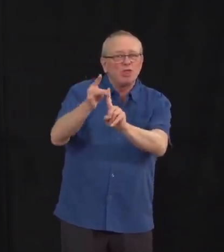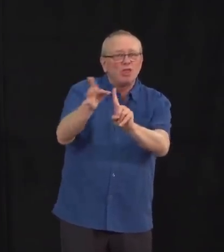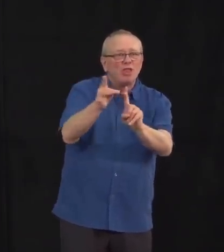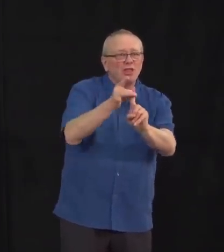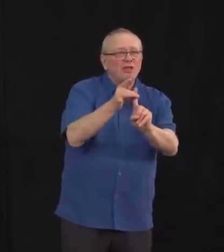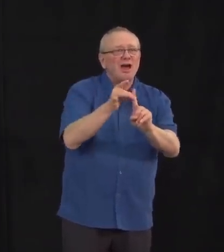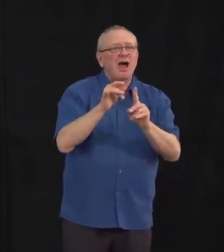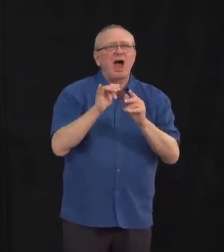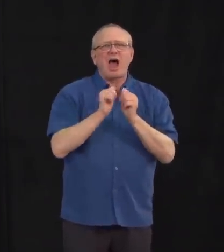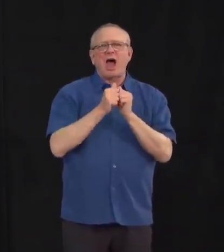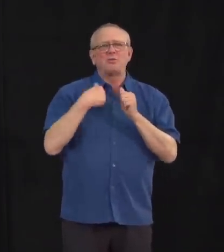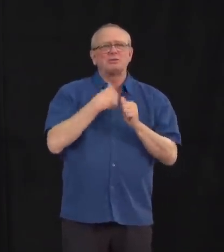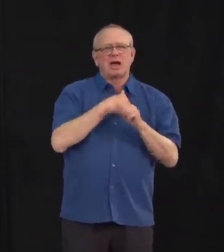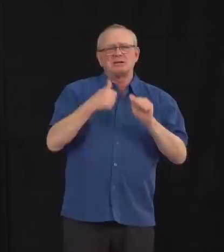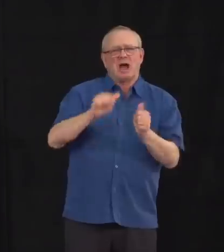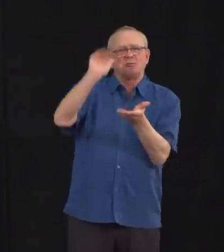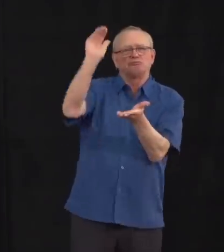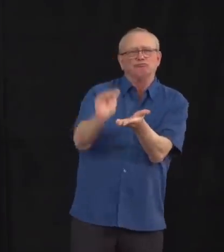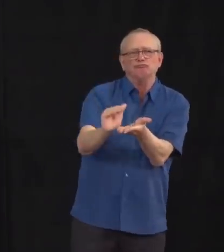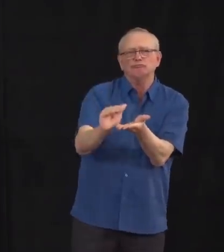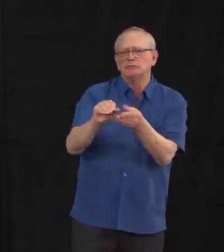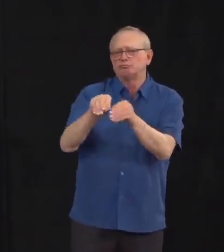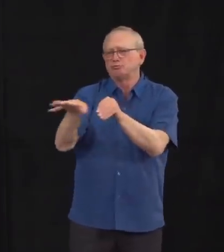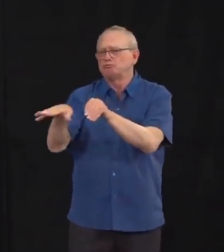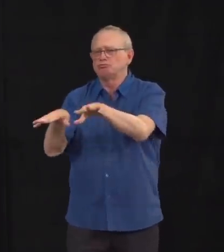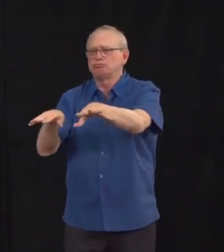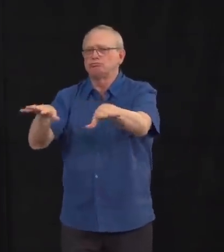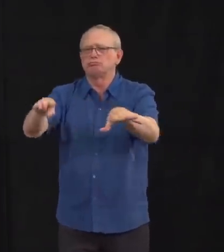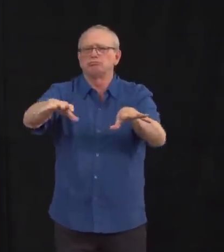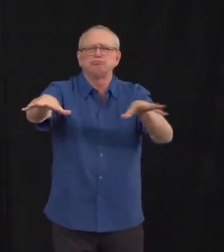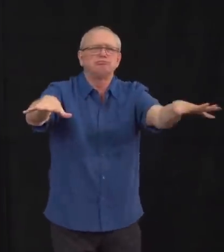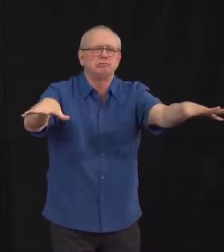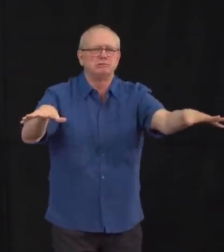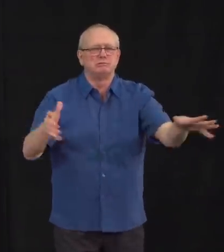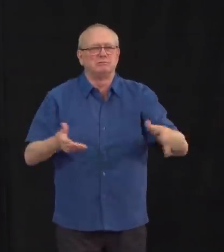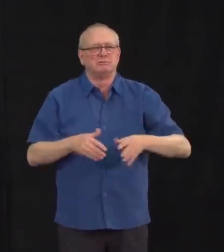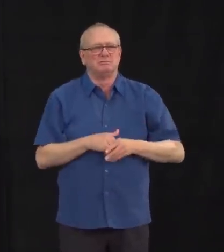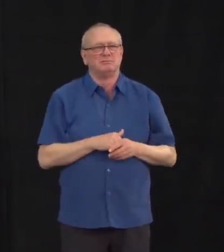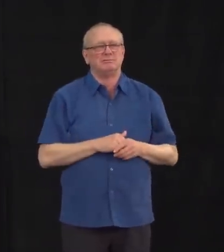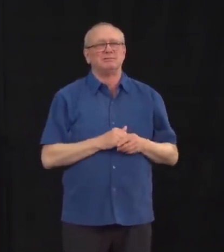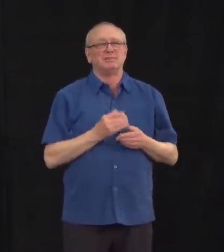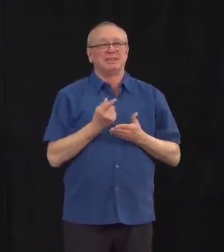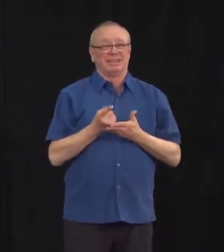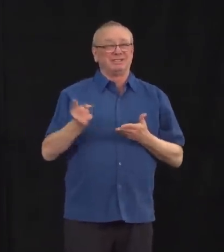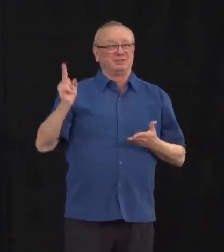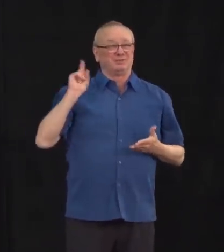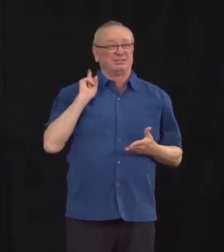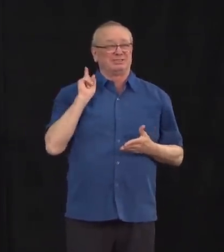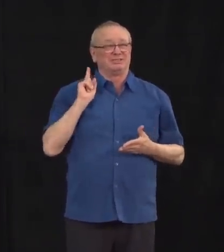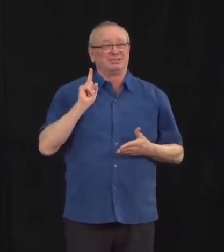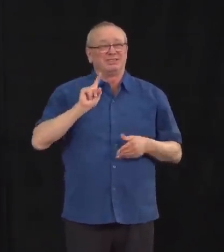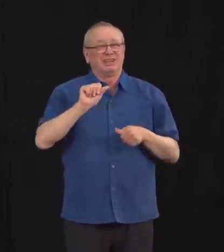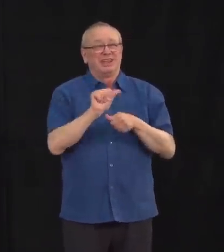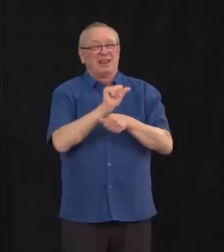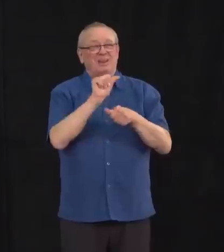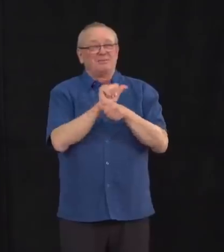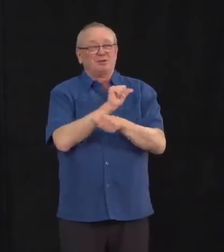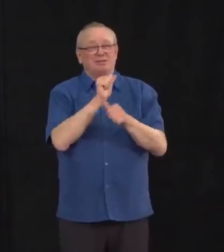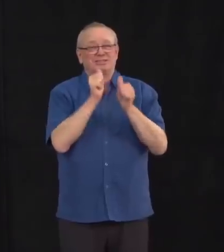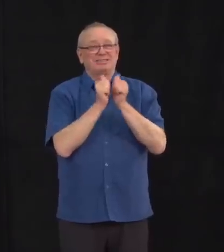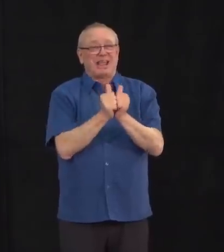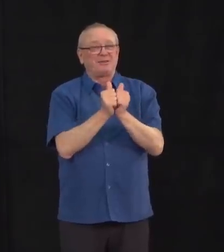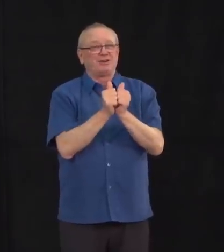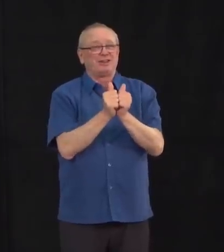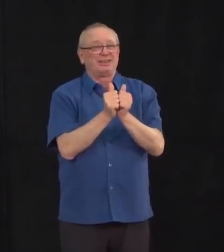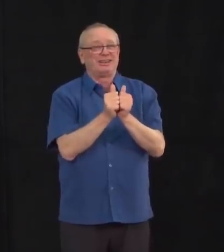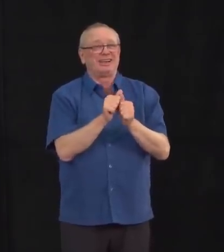week, Dr. Hinshaw announced the launch of the Alberta Trace Together app. The app was developed in a way that protects personal data